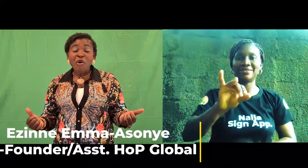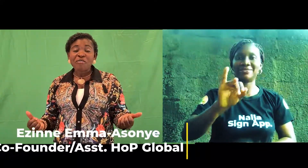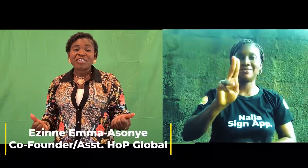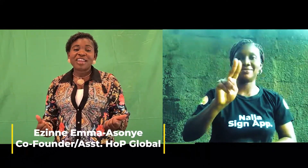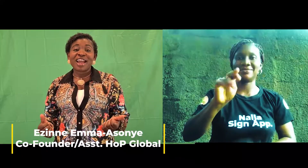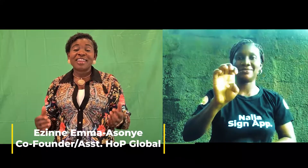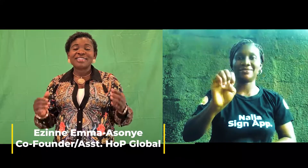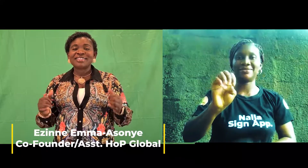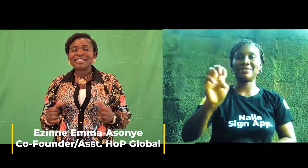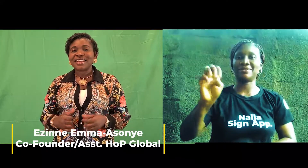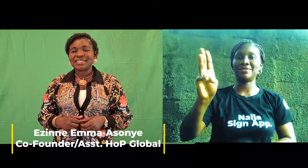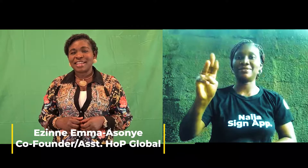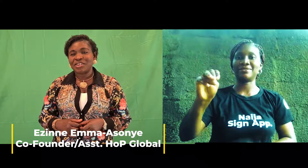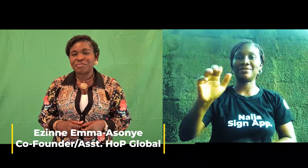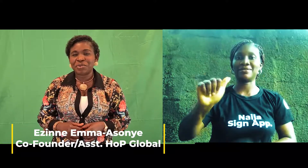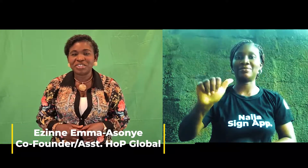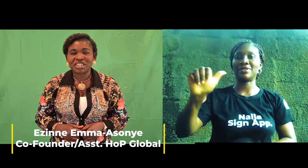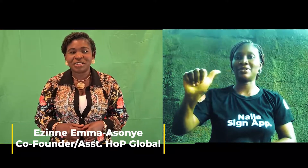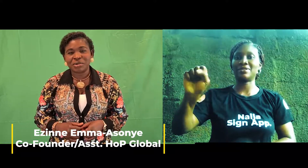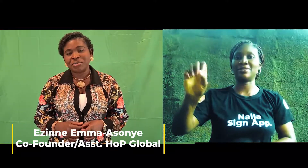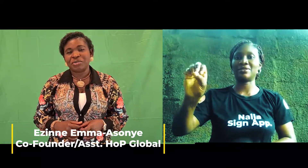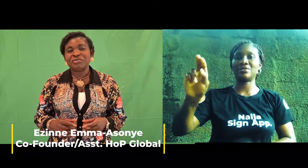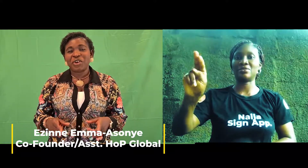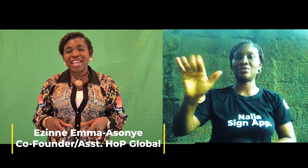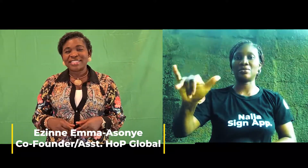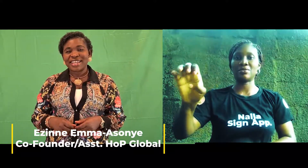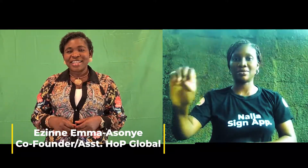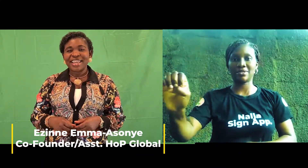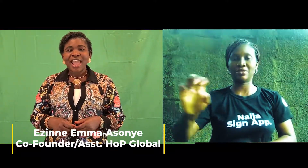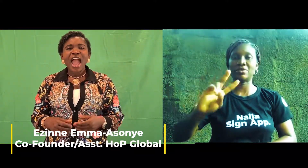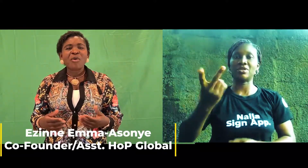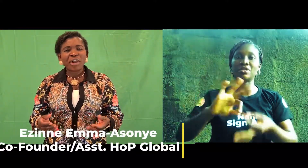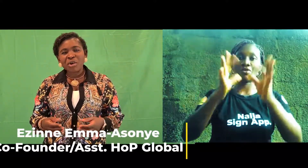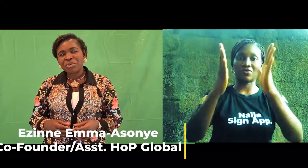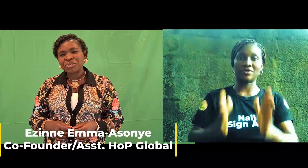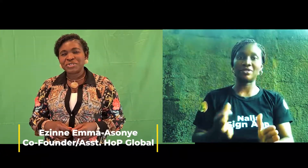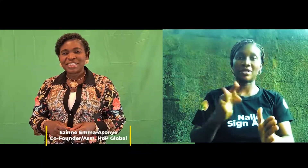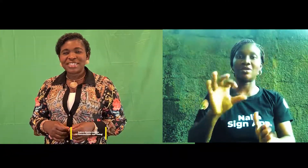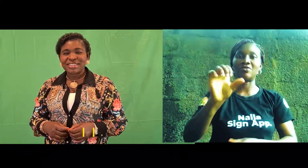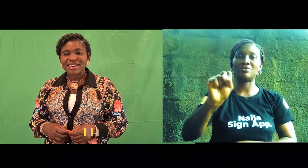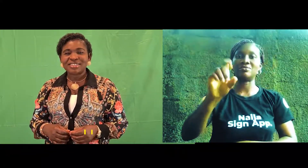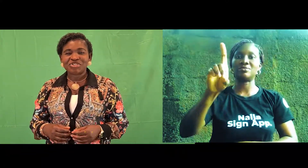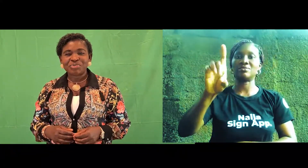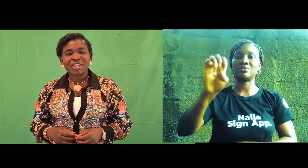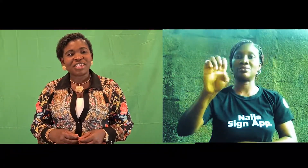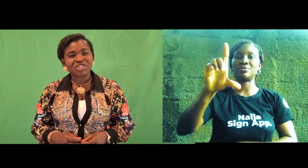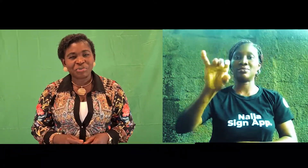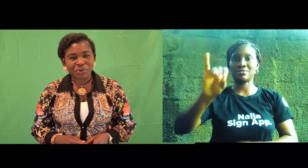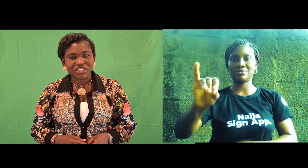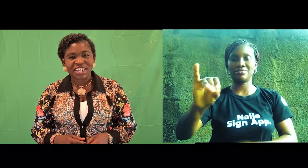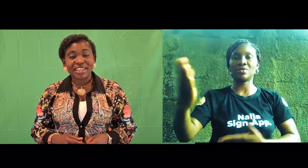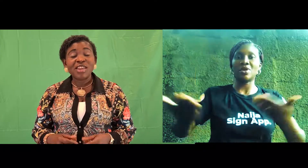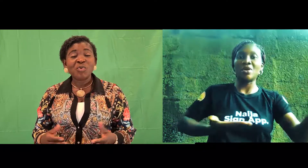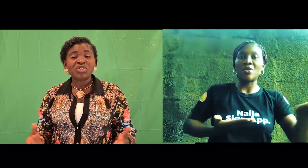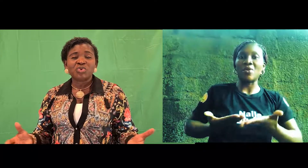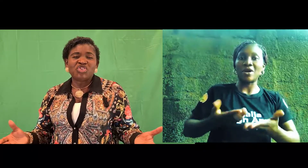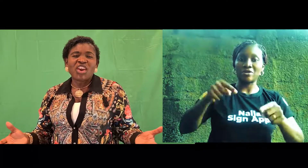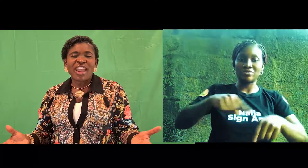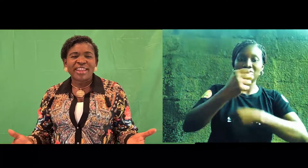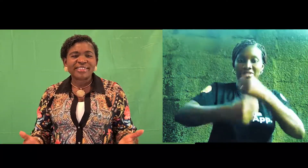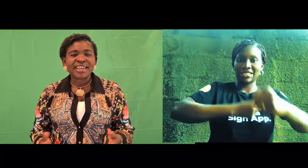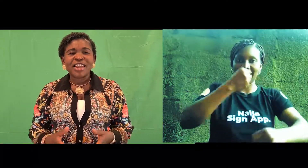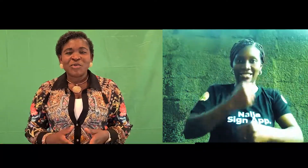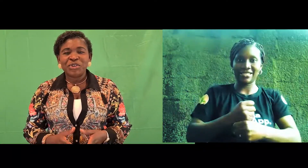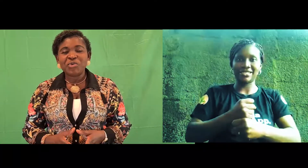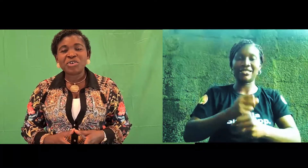Asonye, co-founder and assistant head of Project Global for S-Deli. I welcome you to this year's Triple Action Project, in which we